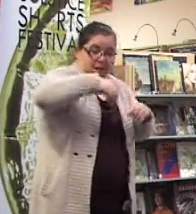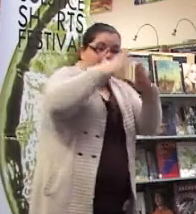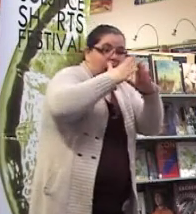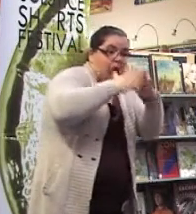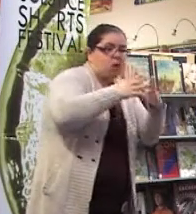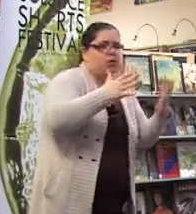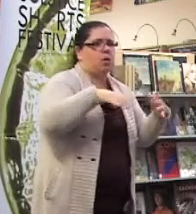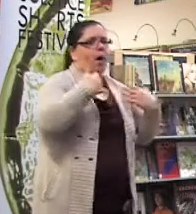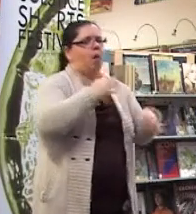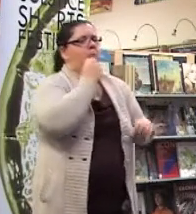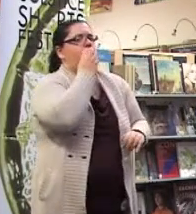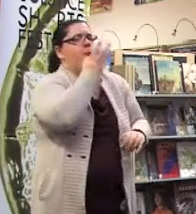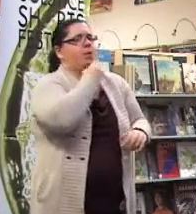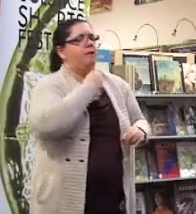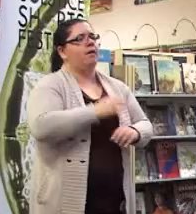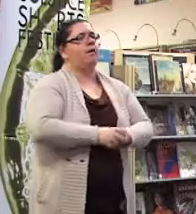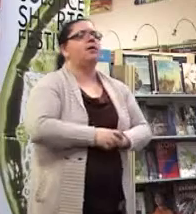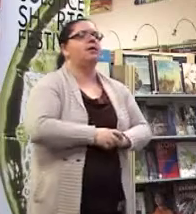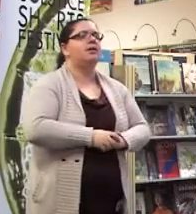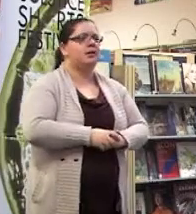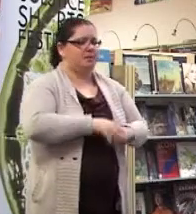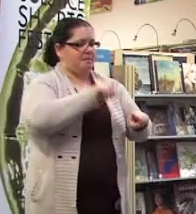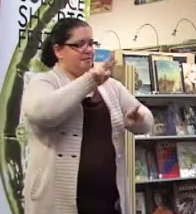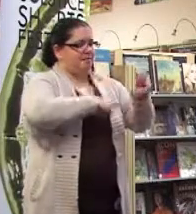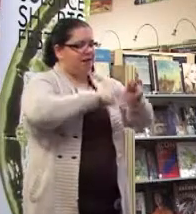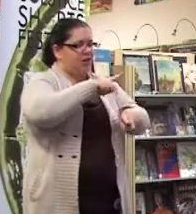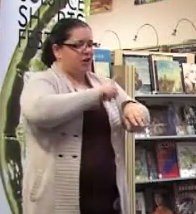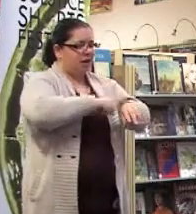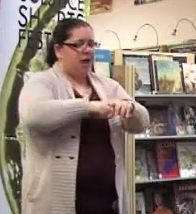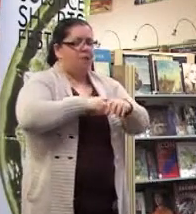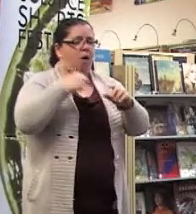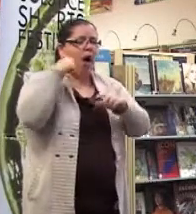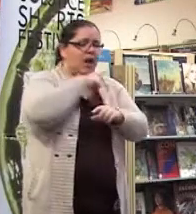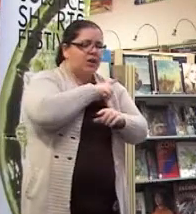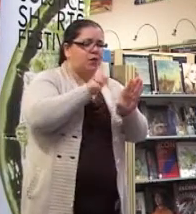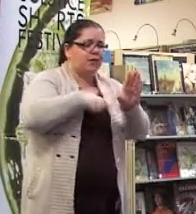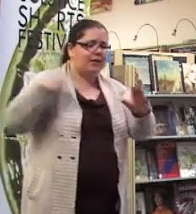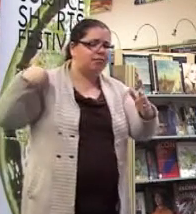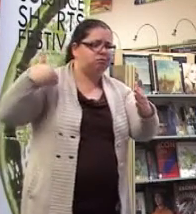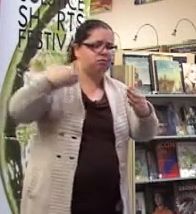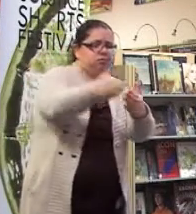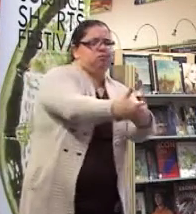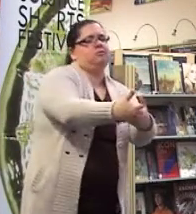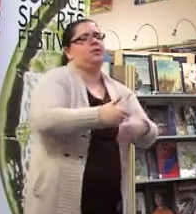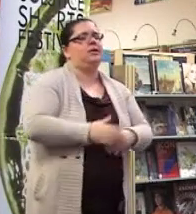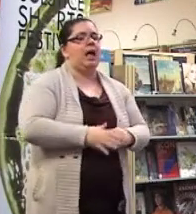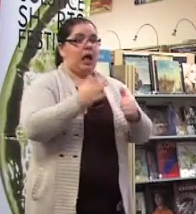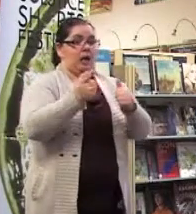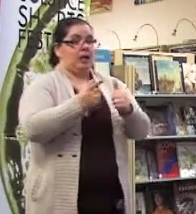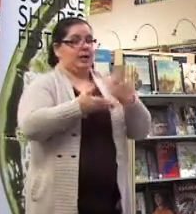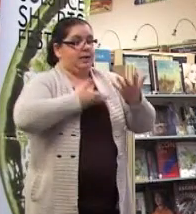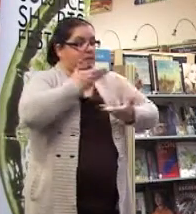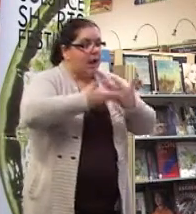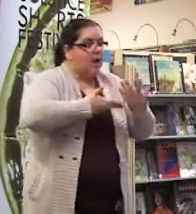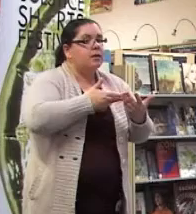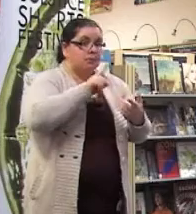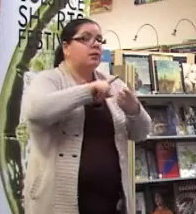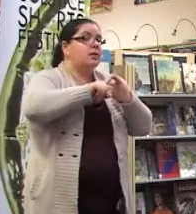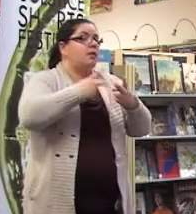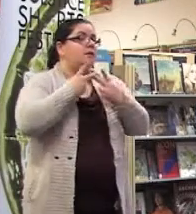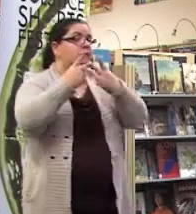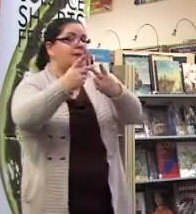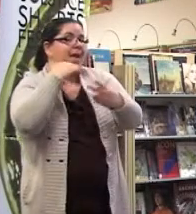and is a thing of great beauty. It has been measuring time for hundreds of years. Ashish tells us how he still